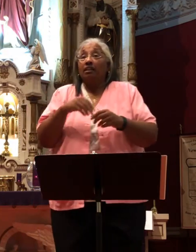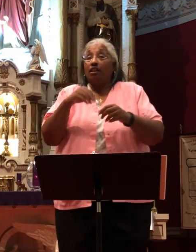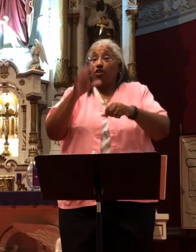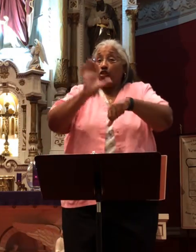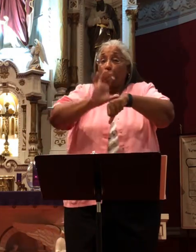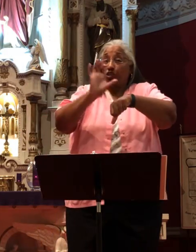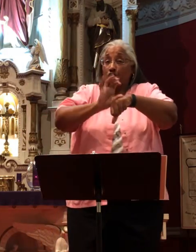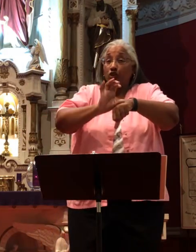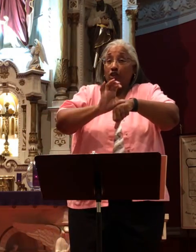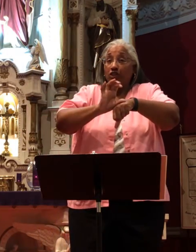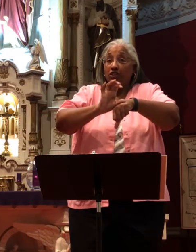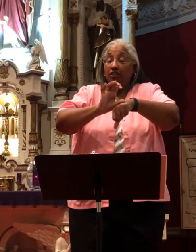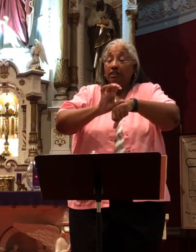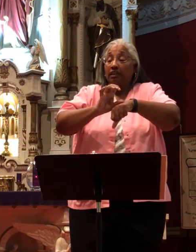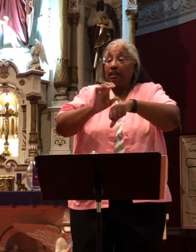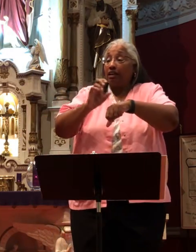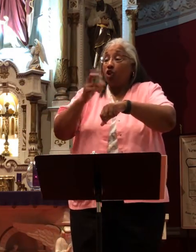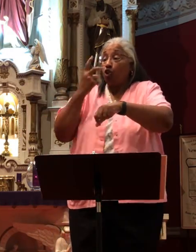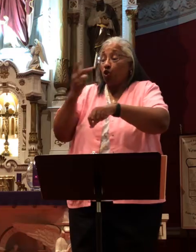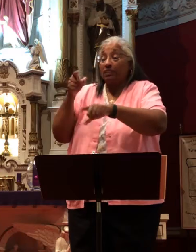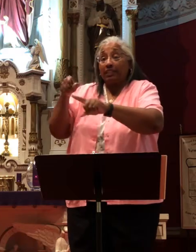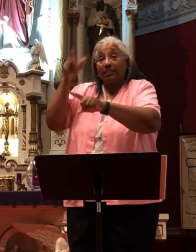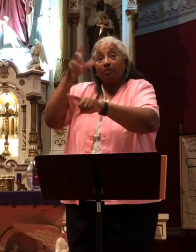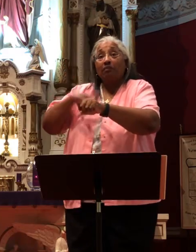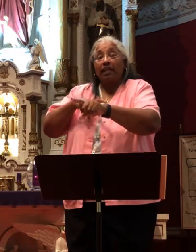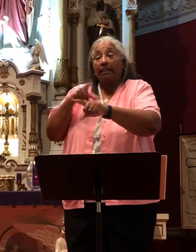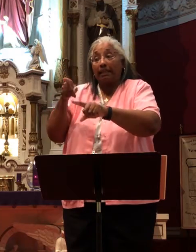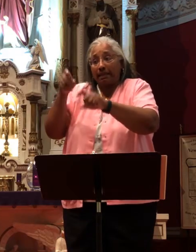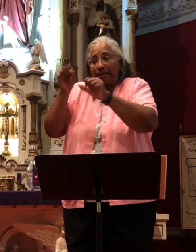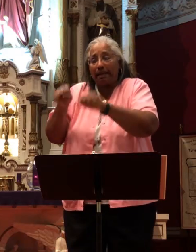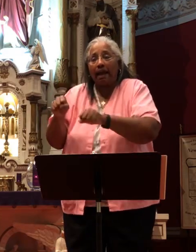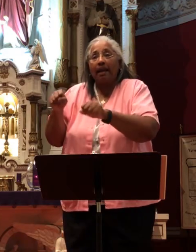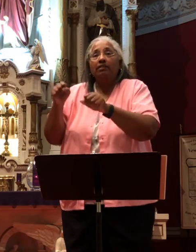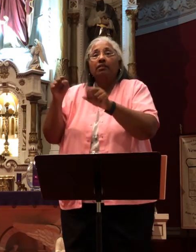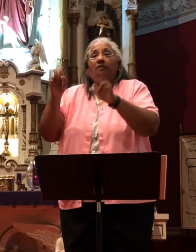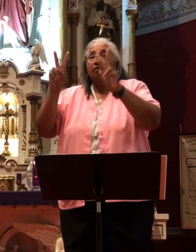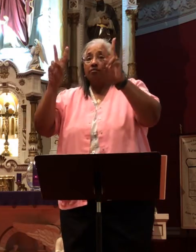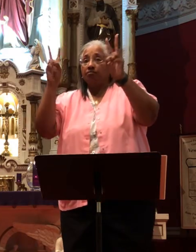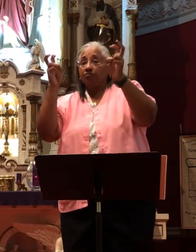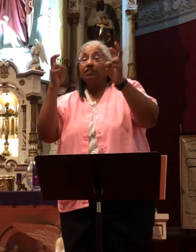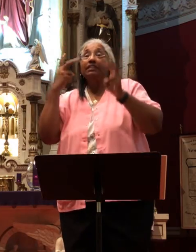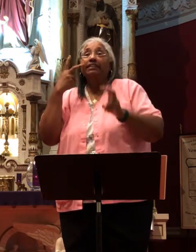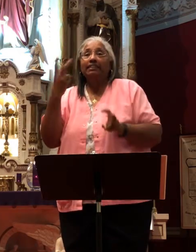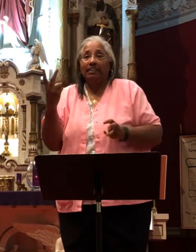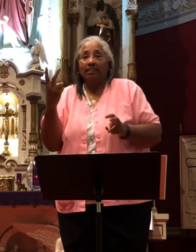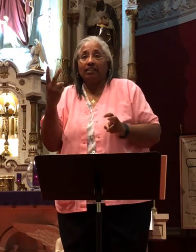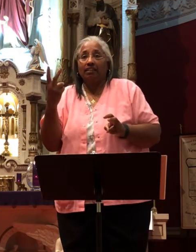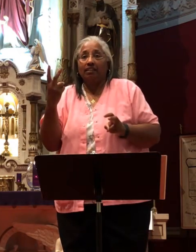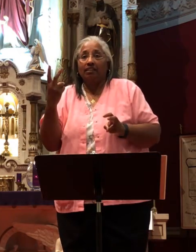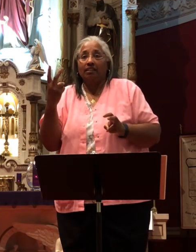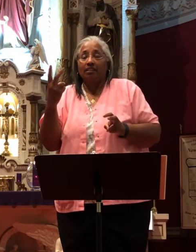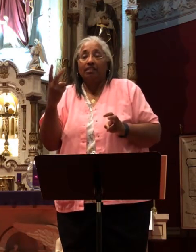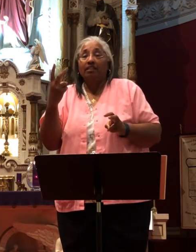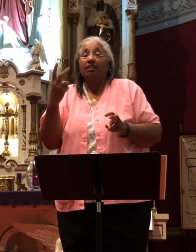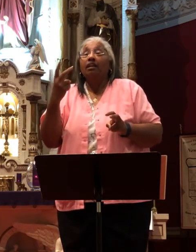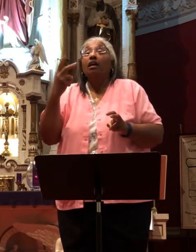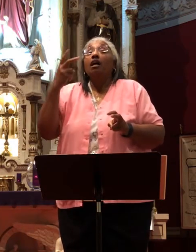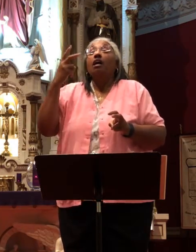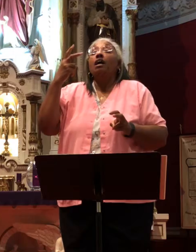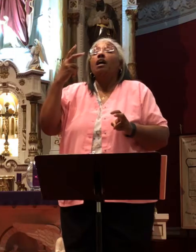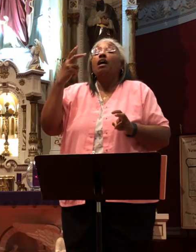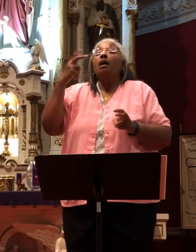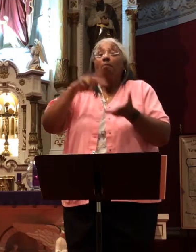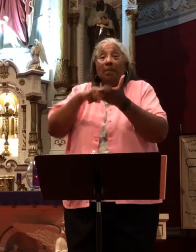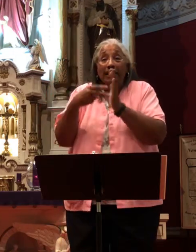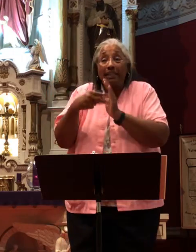see. He could see not a physical blindness that he had before, but because he could enter into